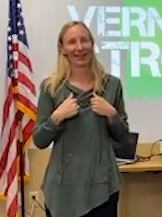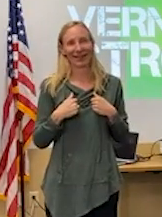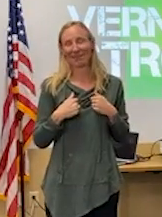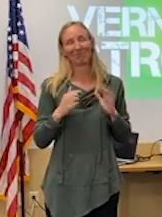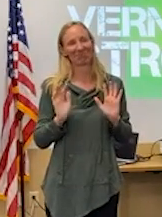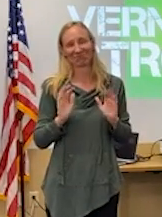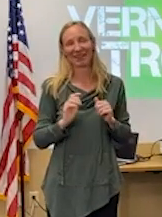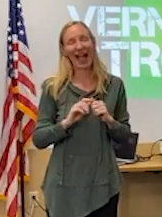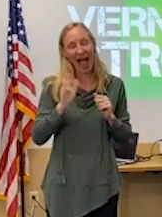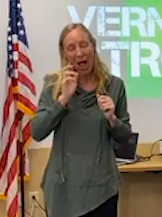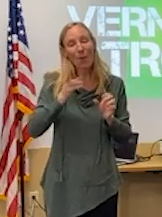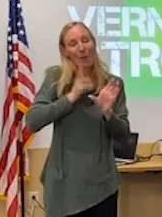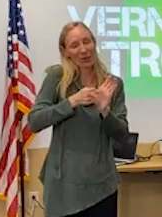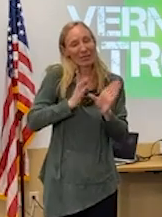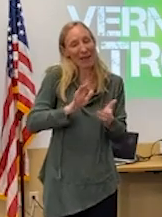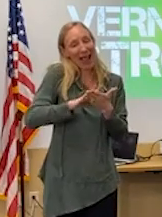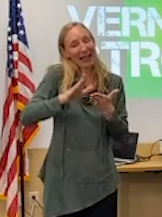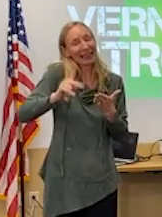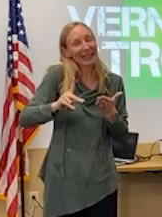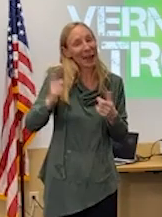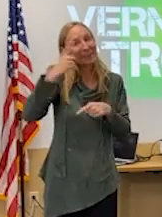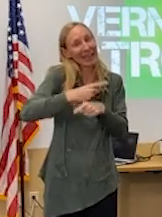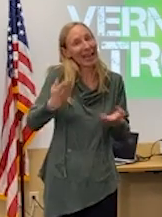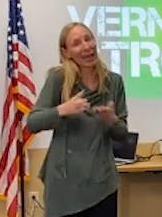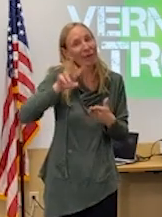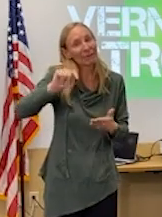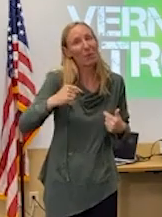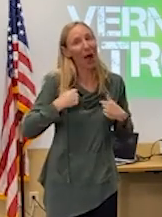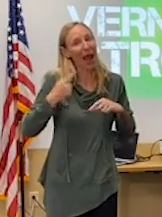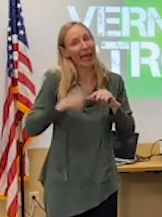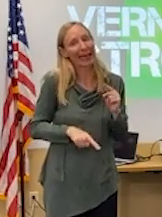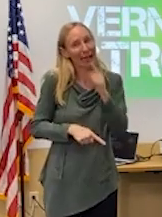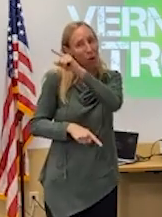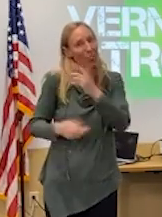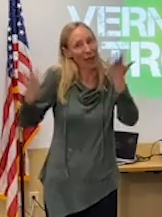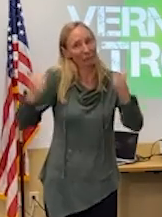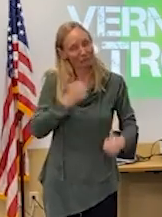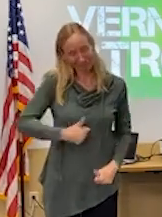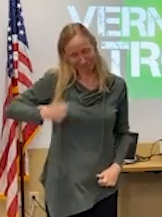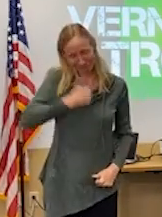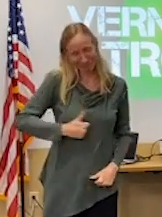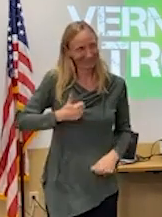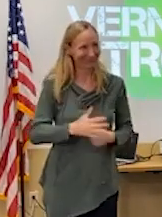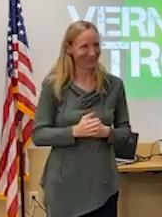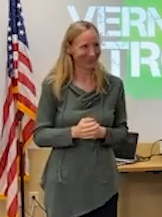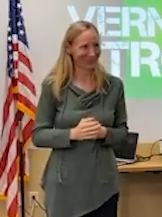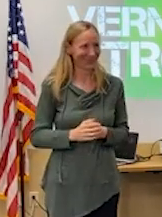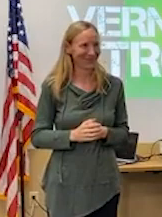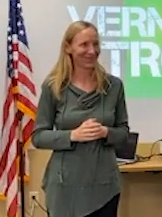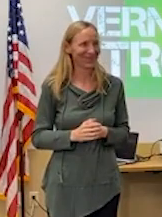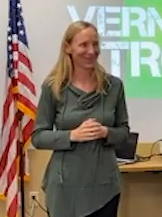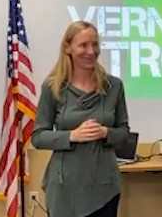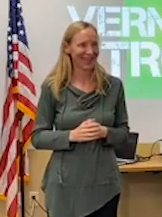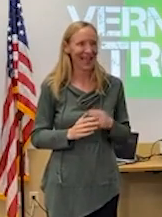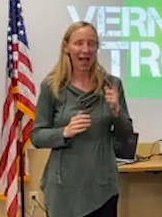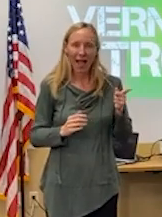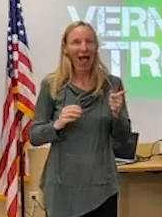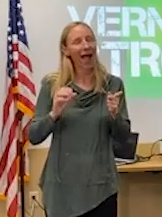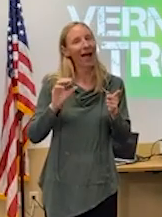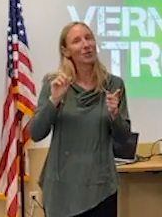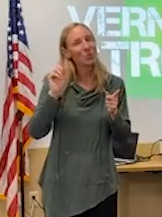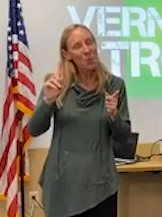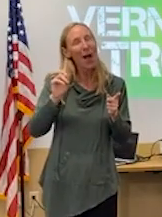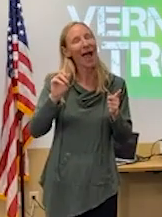participating in Cleanup Day here in Vermont, so I don't know how I could be in two places at once. There's no better way to unwind after a